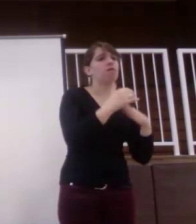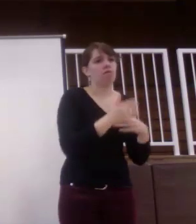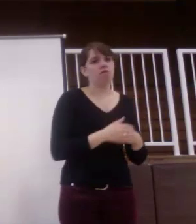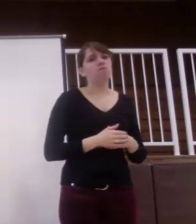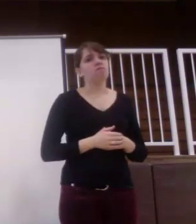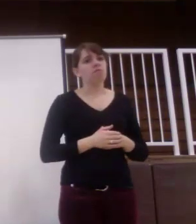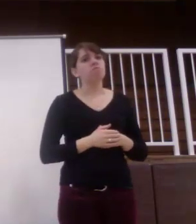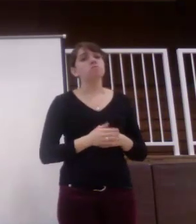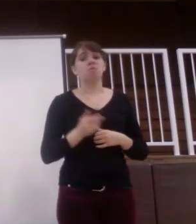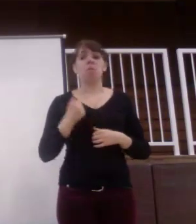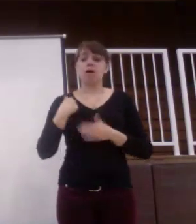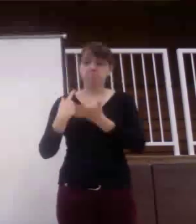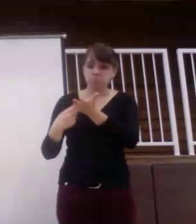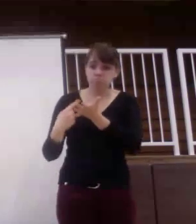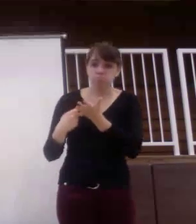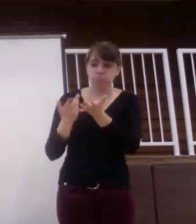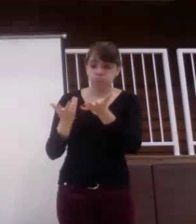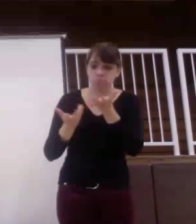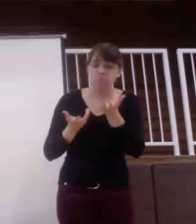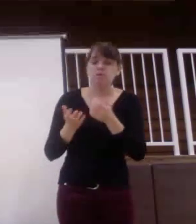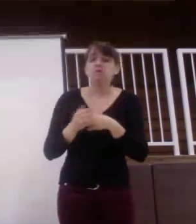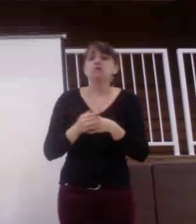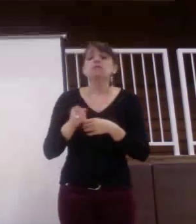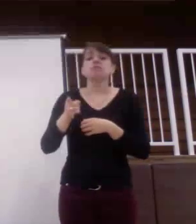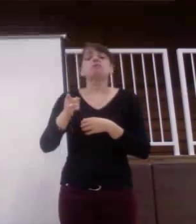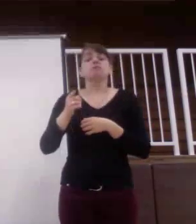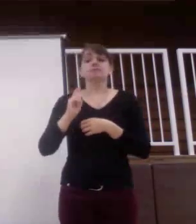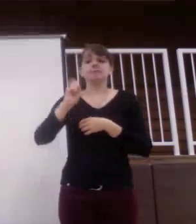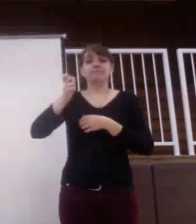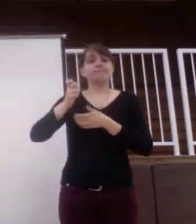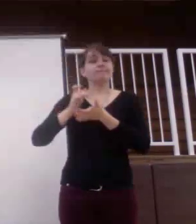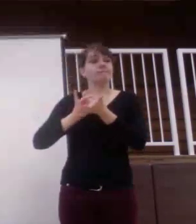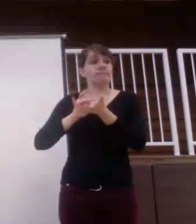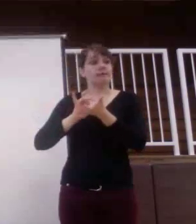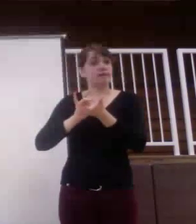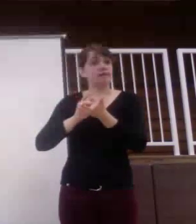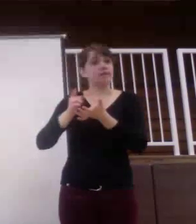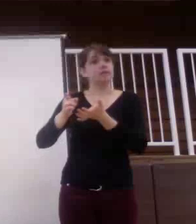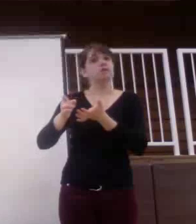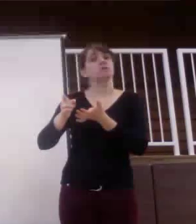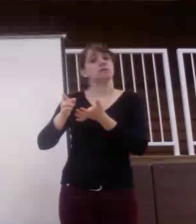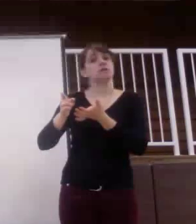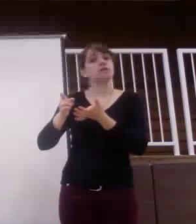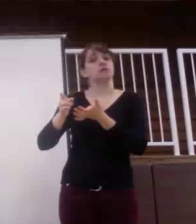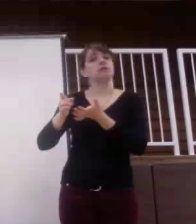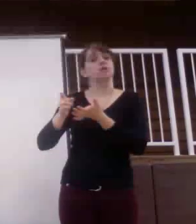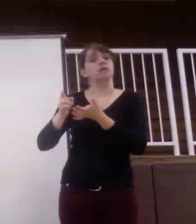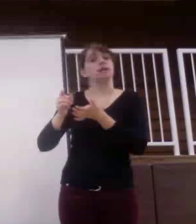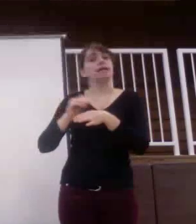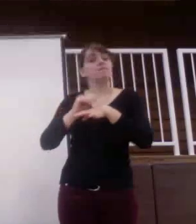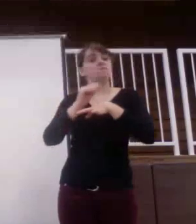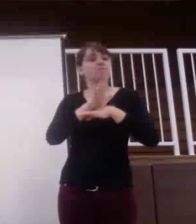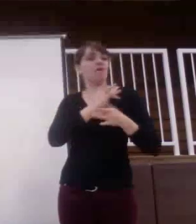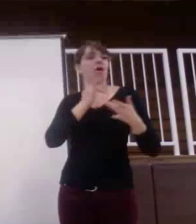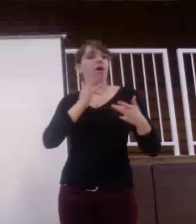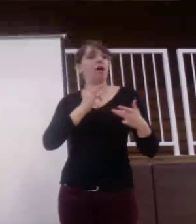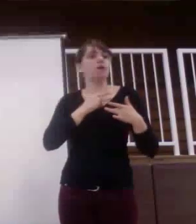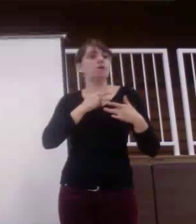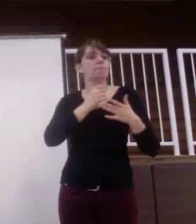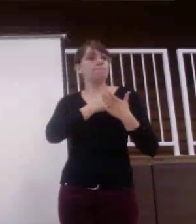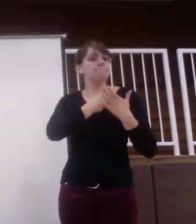So after talking to him, we put him on a medication that makes the heart pump stronger,